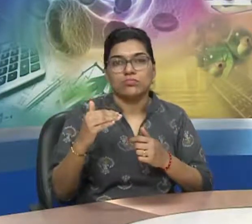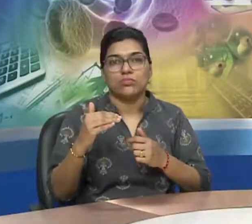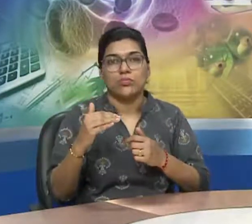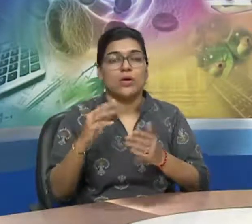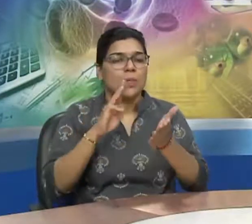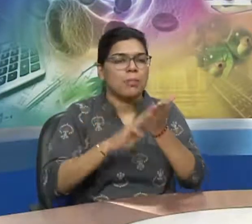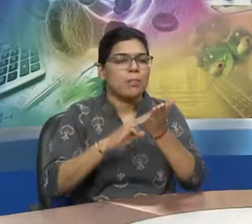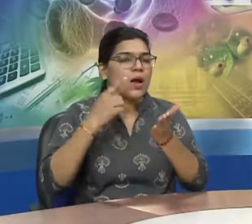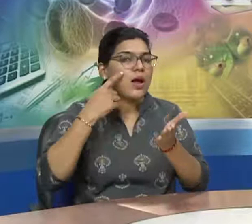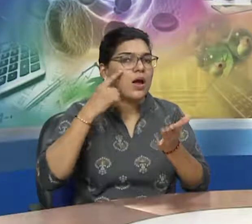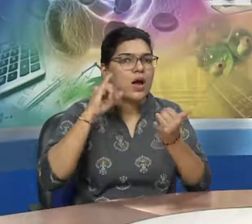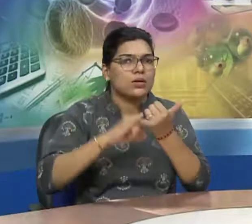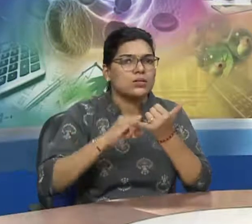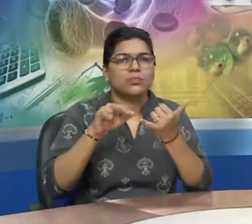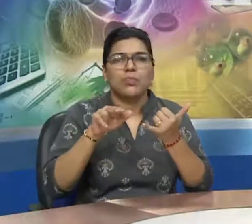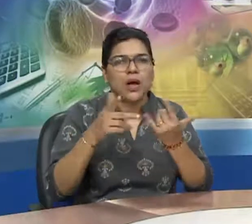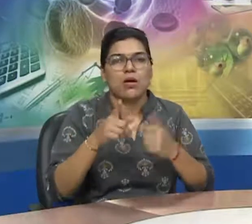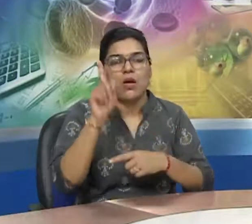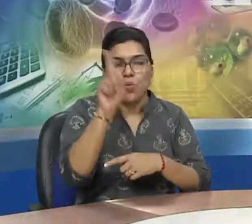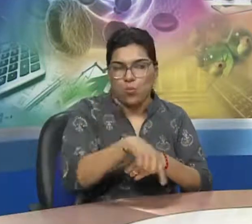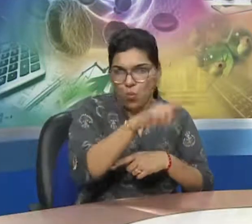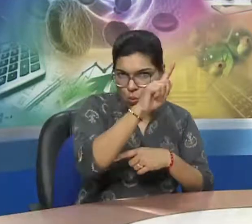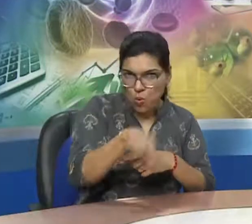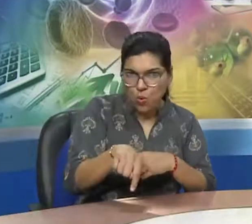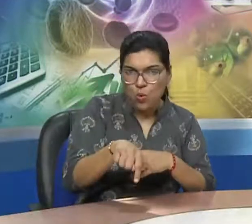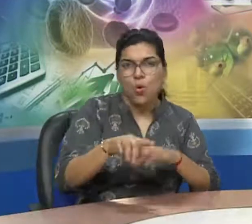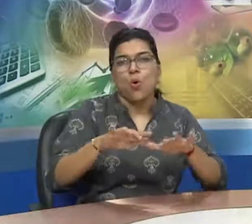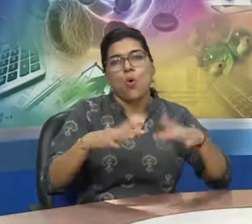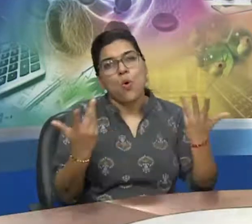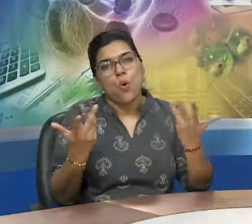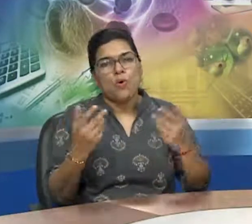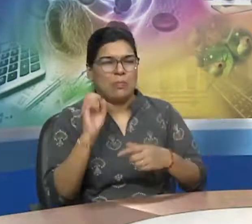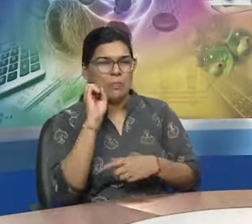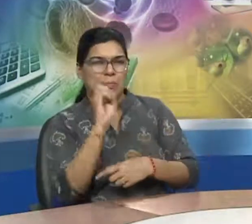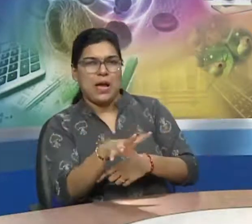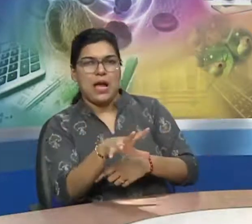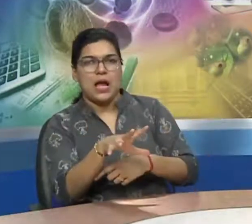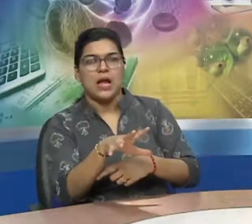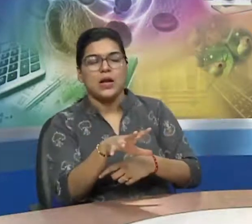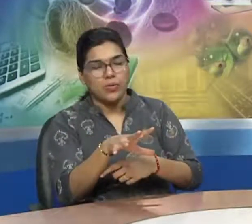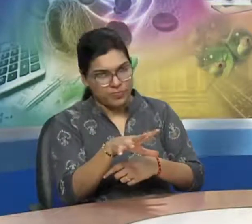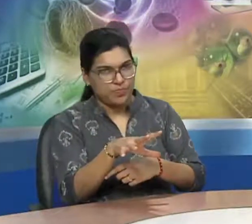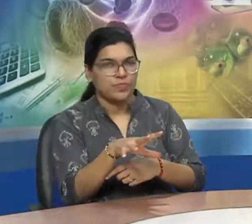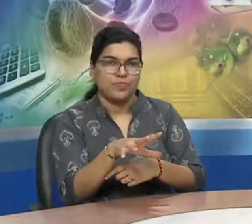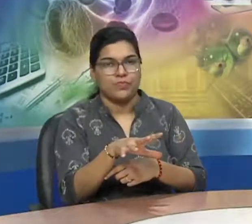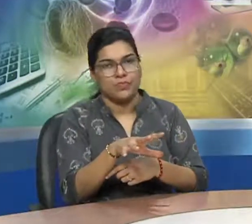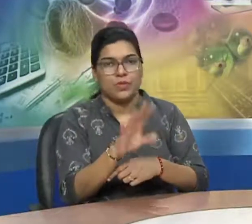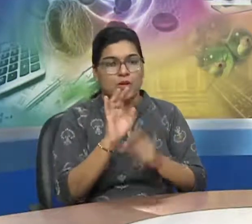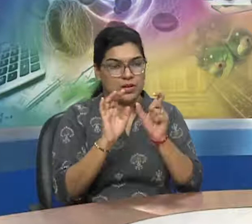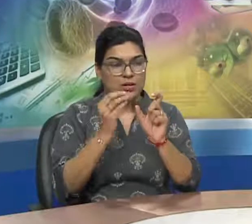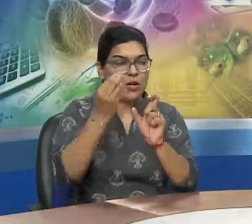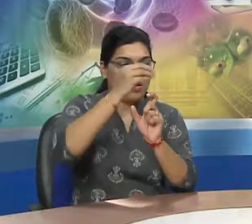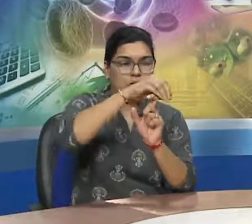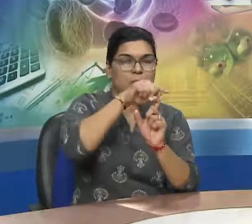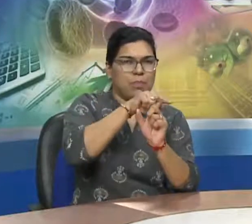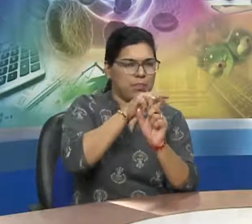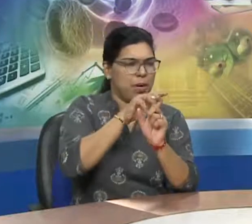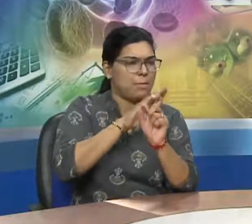The fourth word is mis, miss. It means wrong